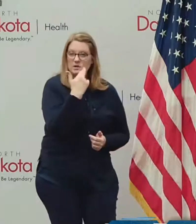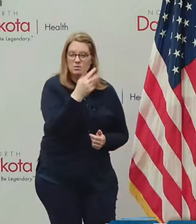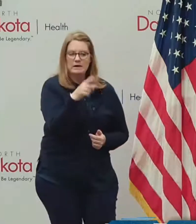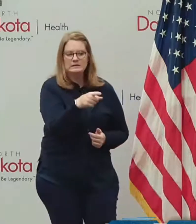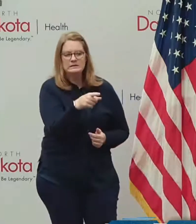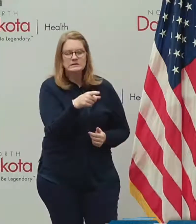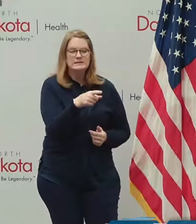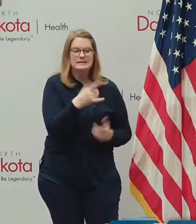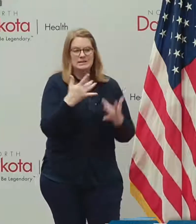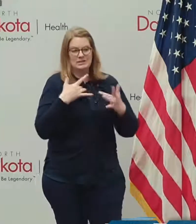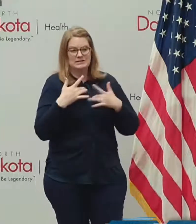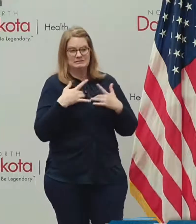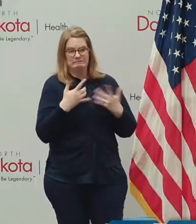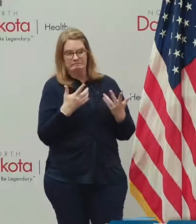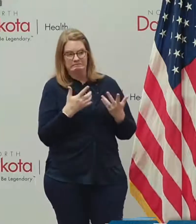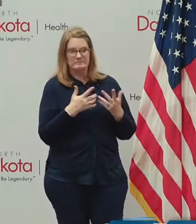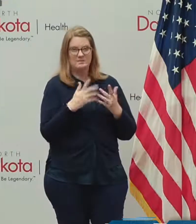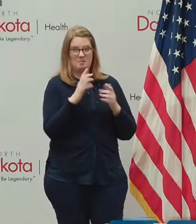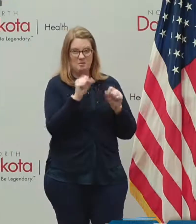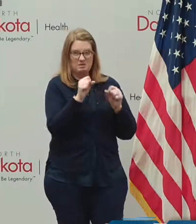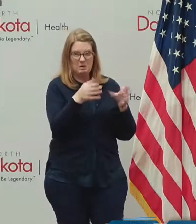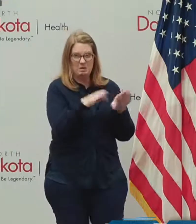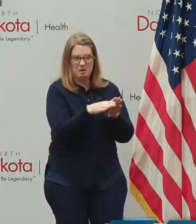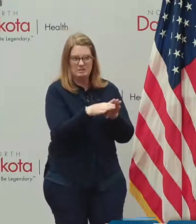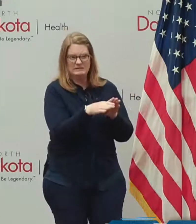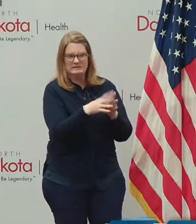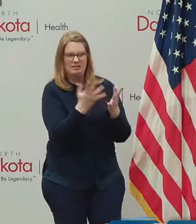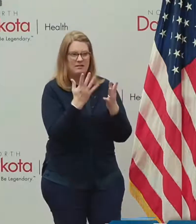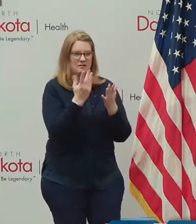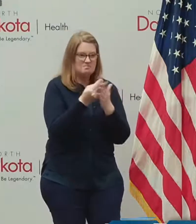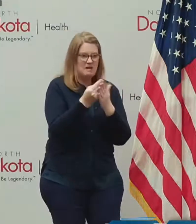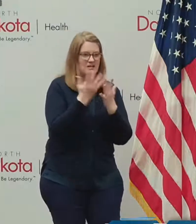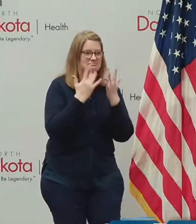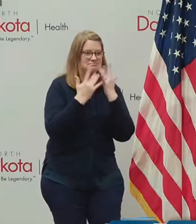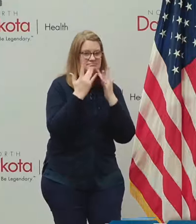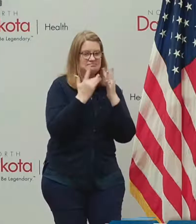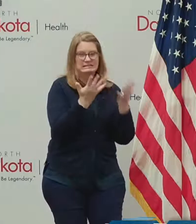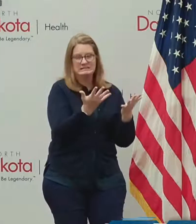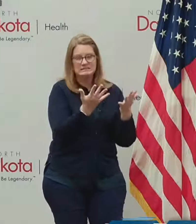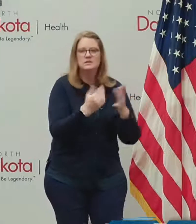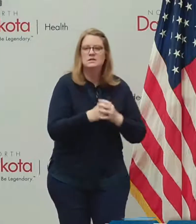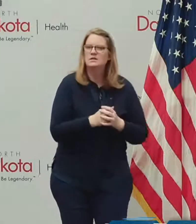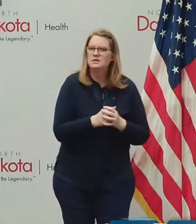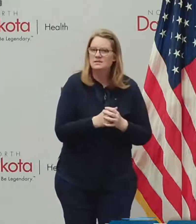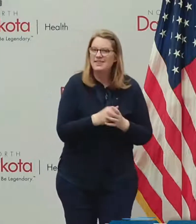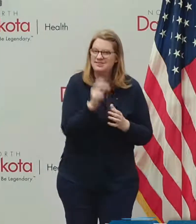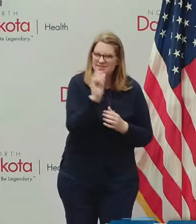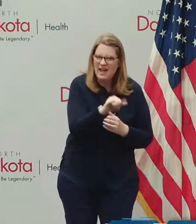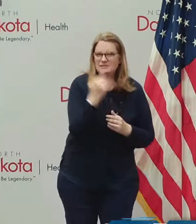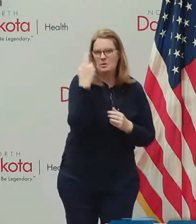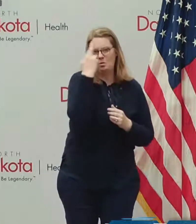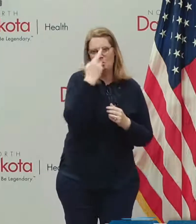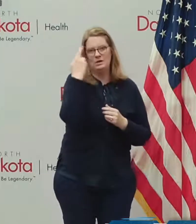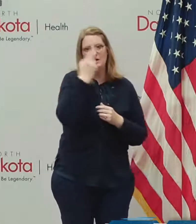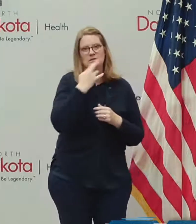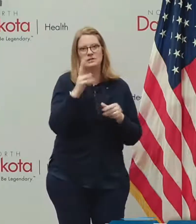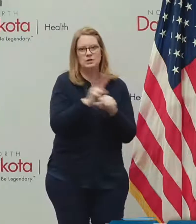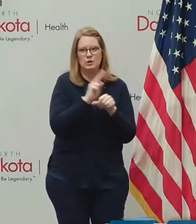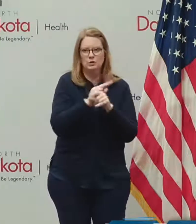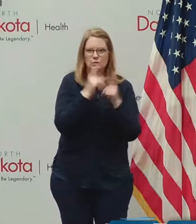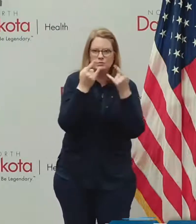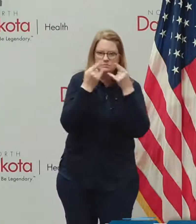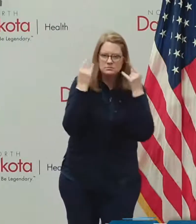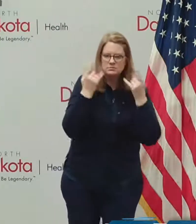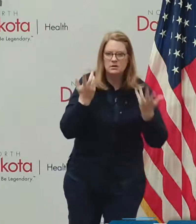worried about them and their future, that'd be another reason to, again, practice the SMART guidelines that the White